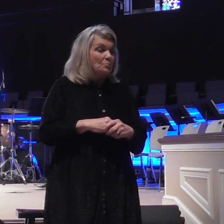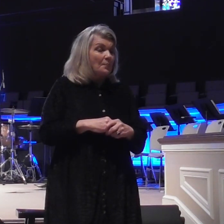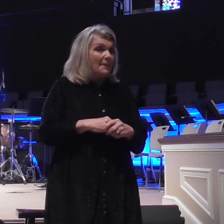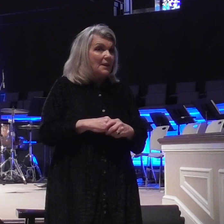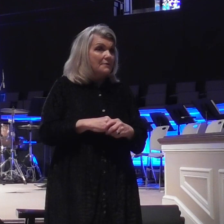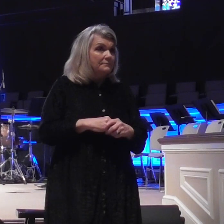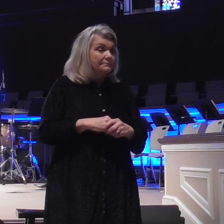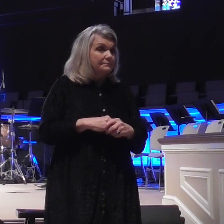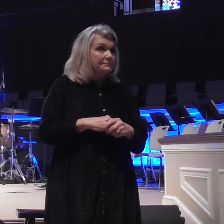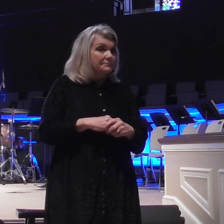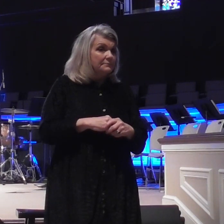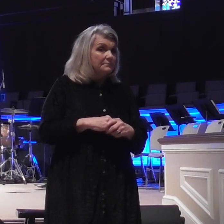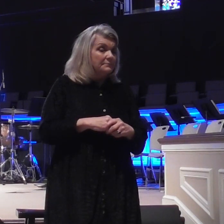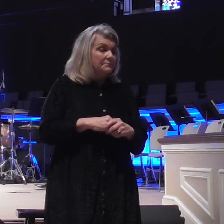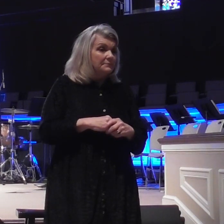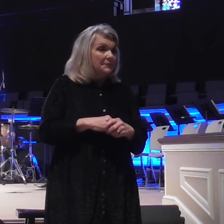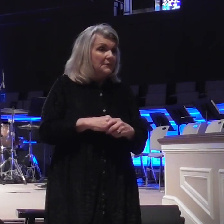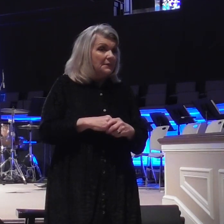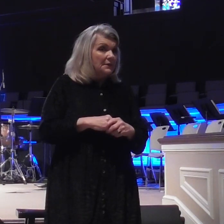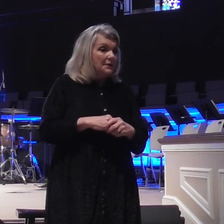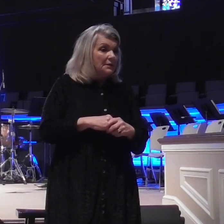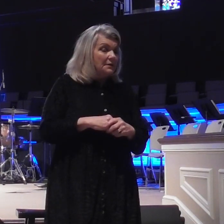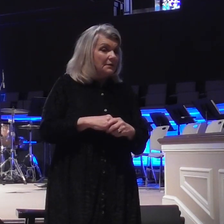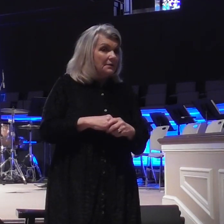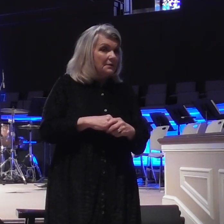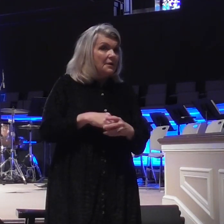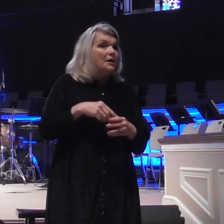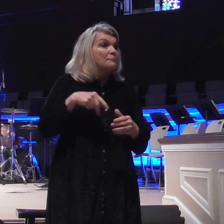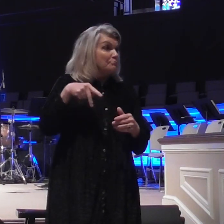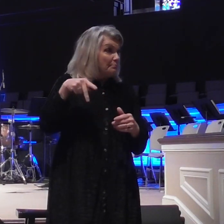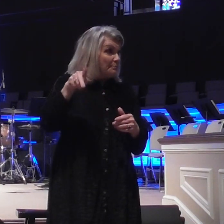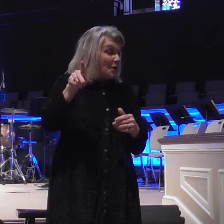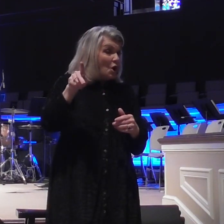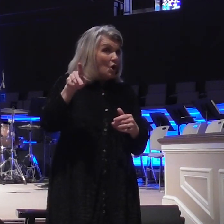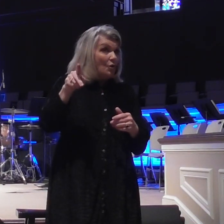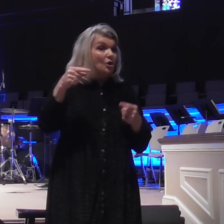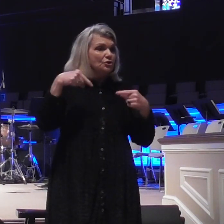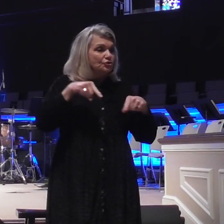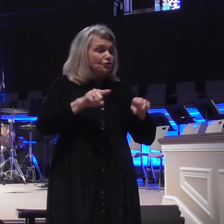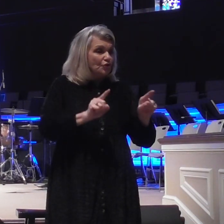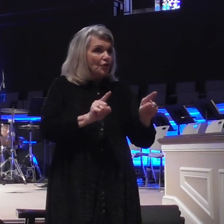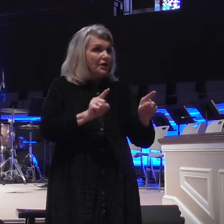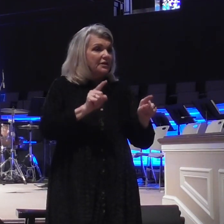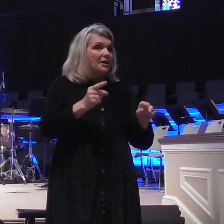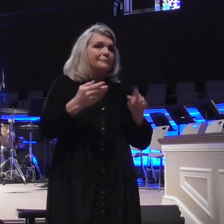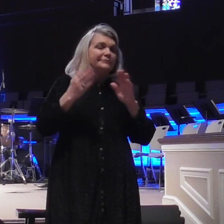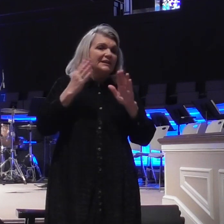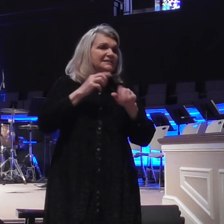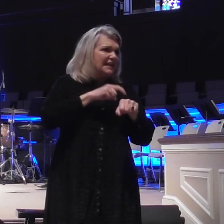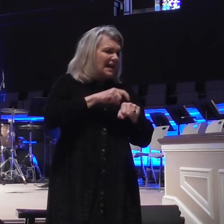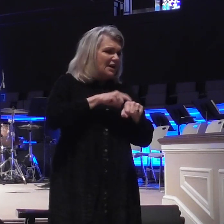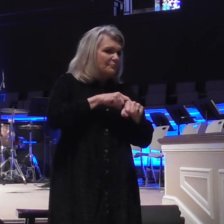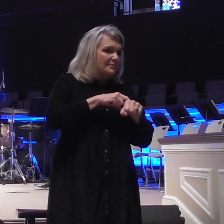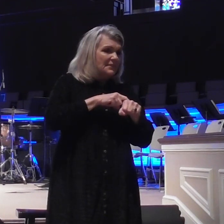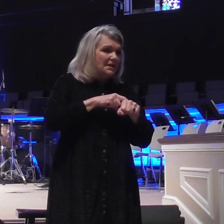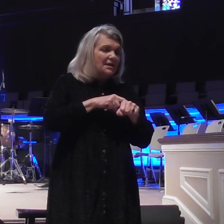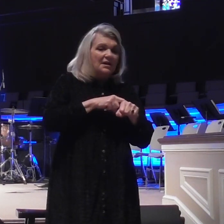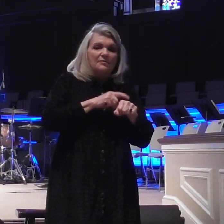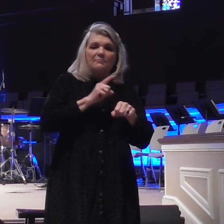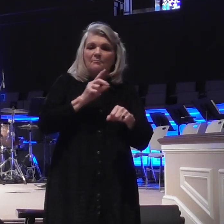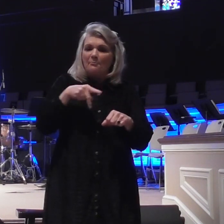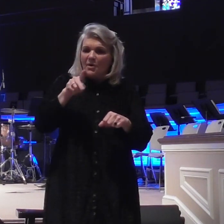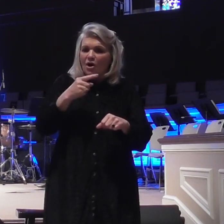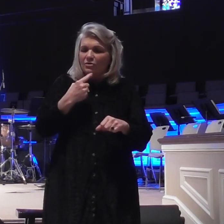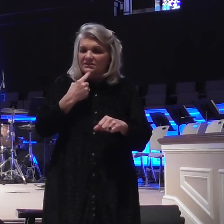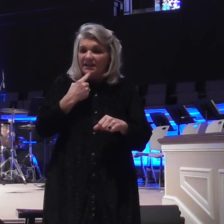still had the operating system of the Greeks. And that's what Paul is having to contend with, is they still think and they